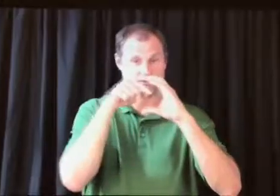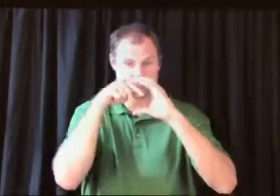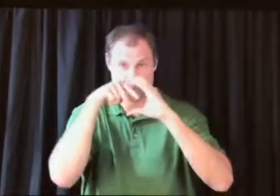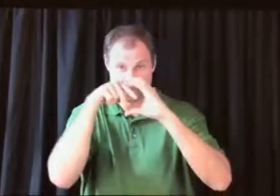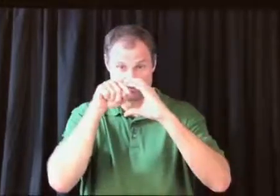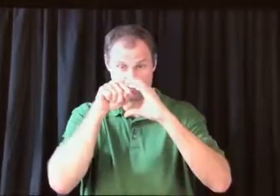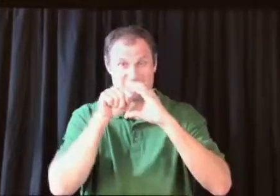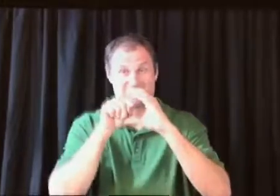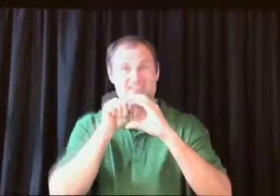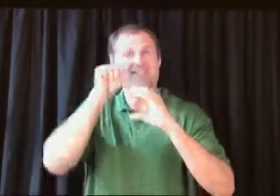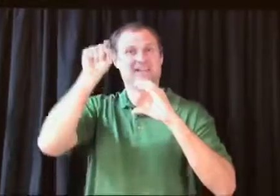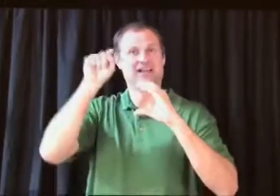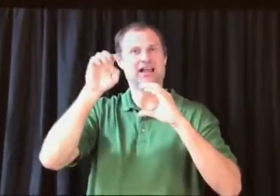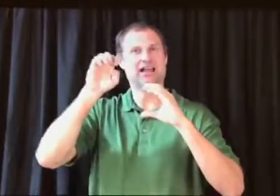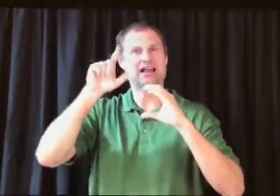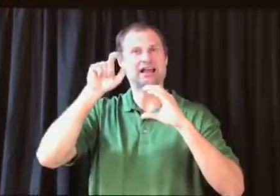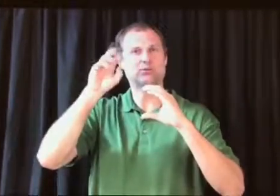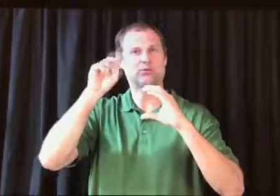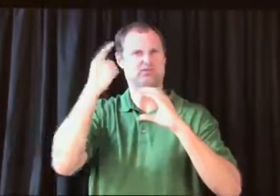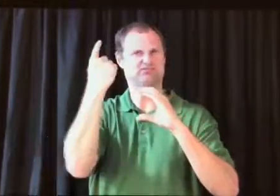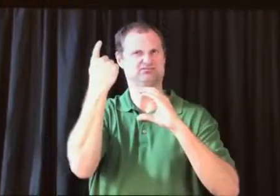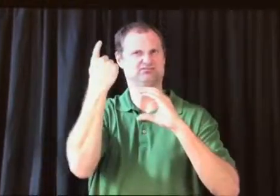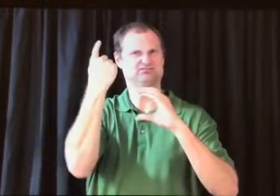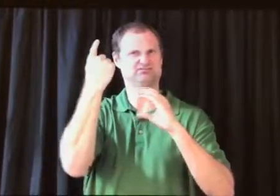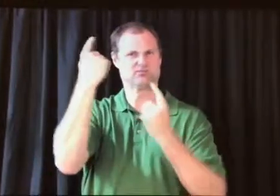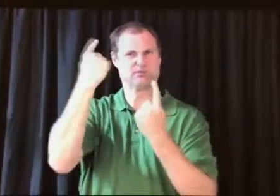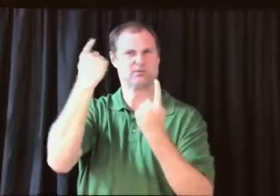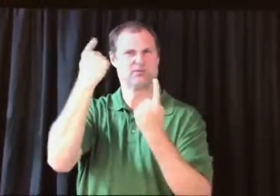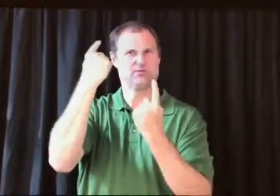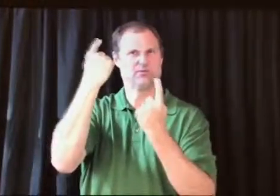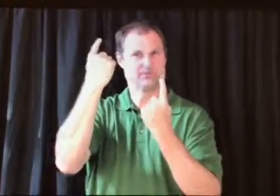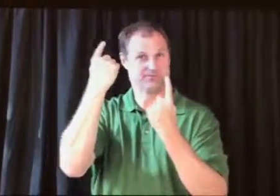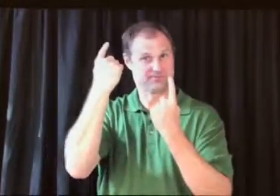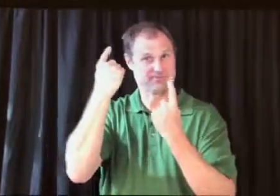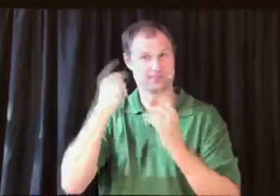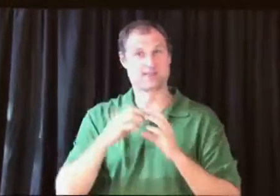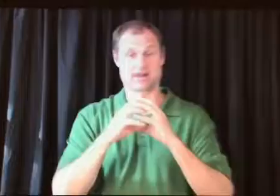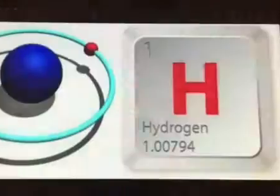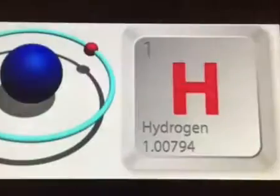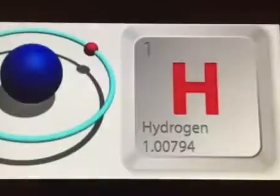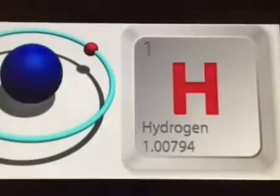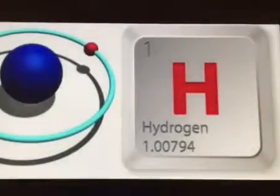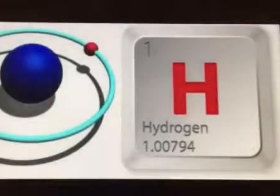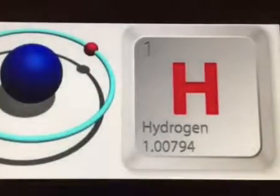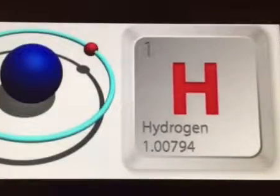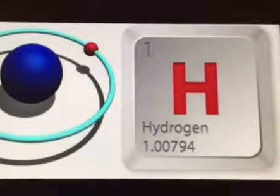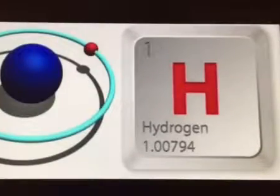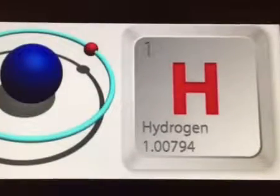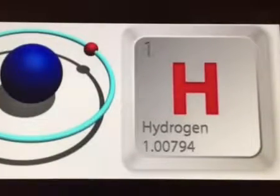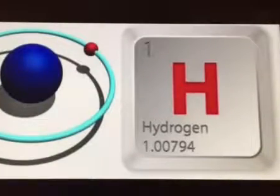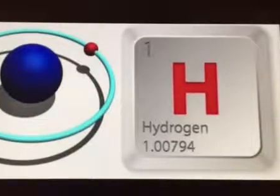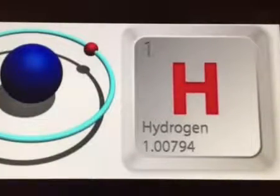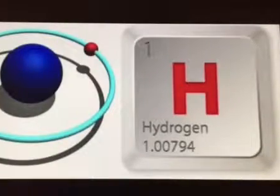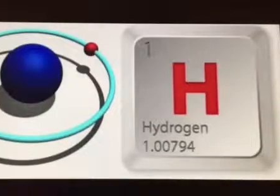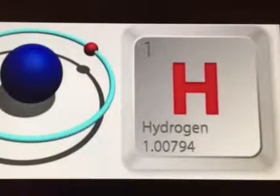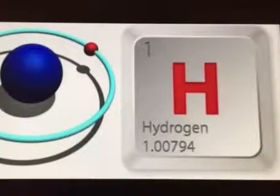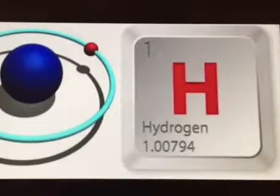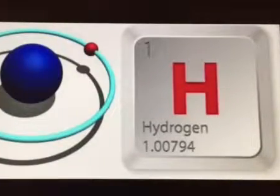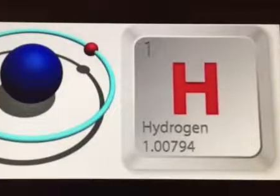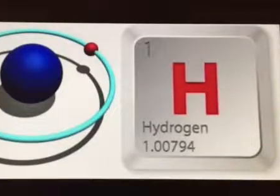Hydrogen has 1 proton, and in its shell it has 1 electron, as you can see